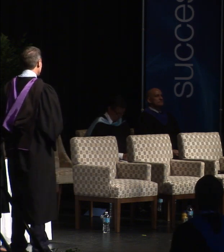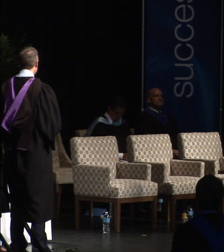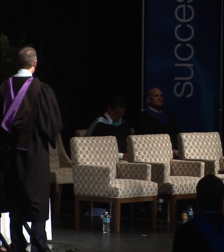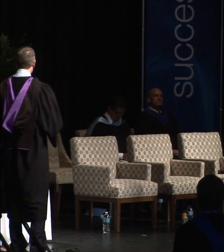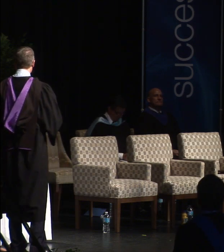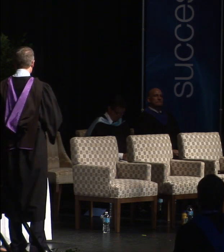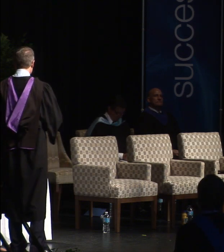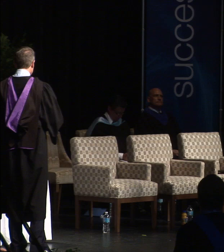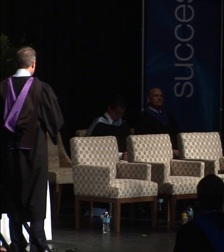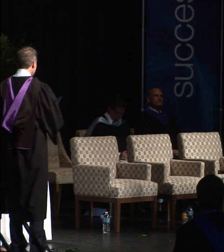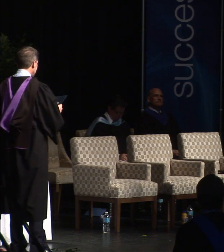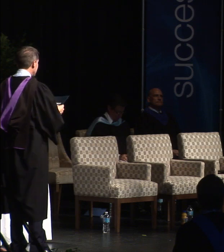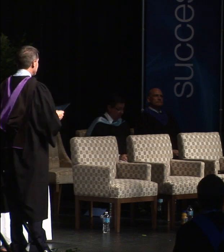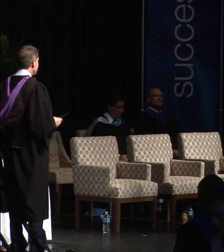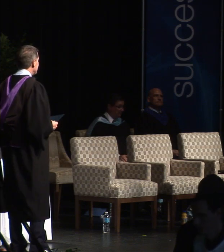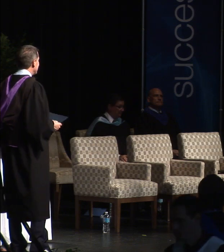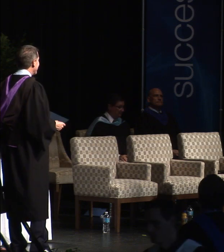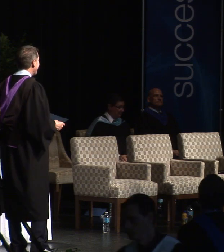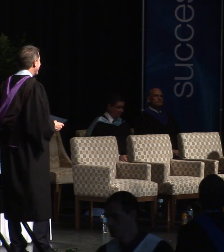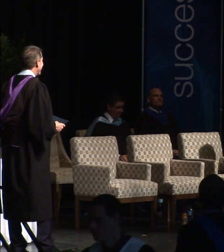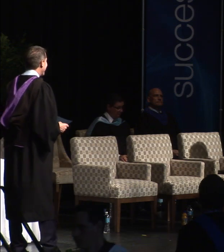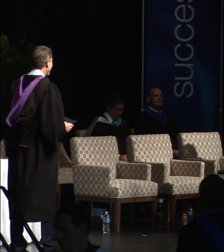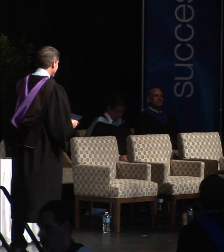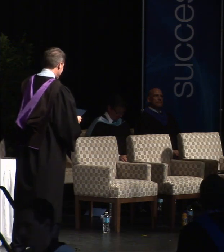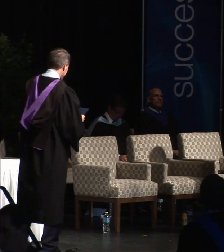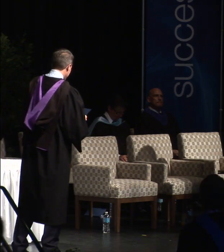Tyler Scott Bally, honors.